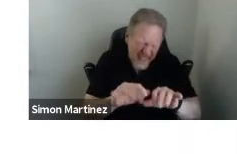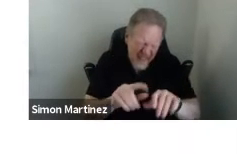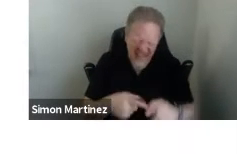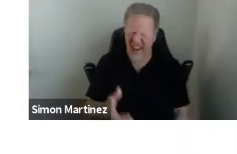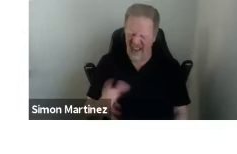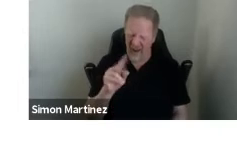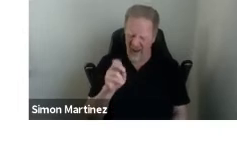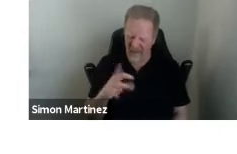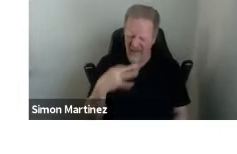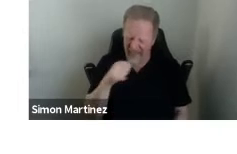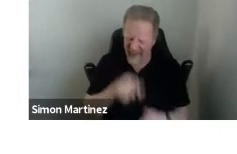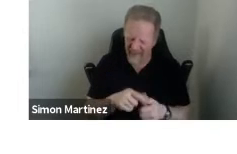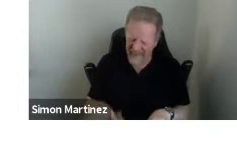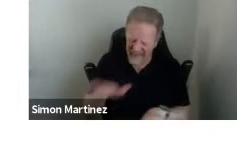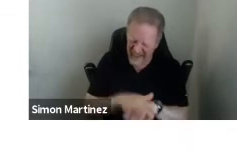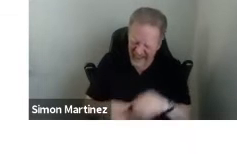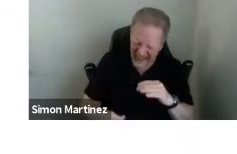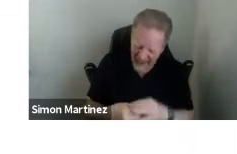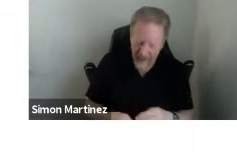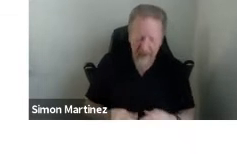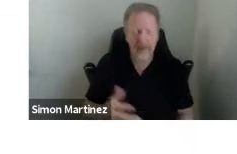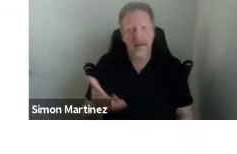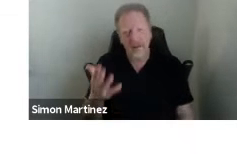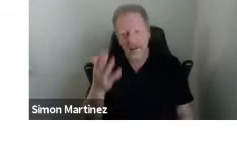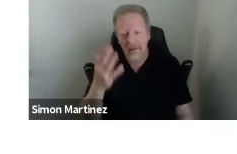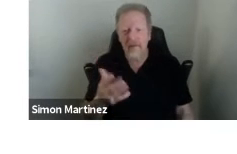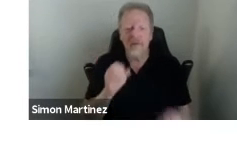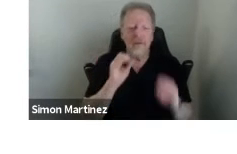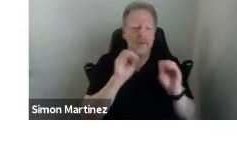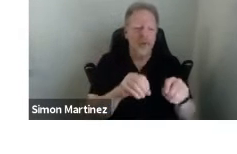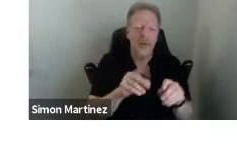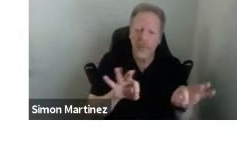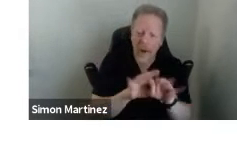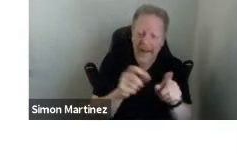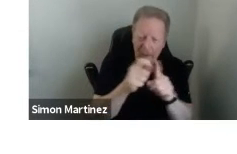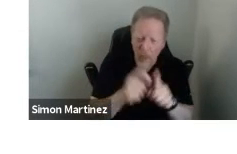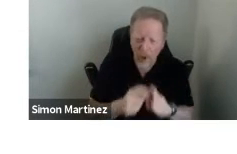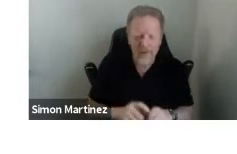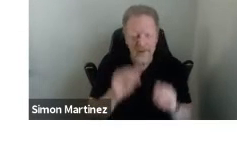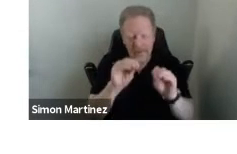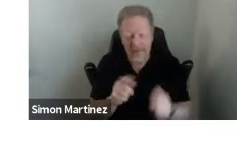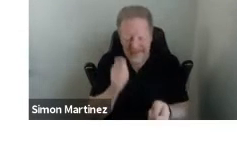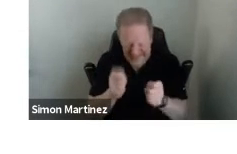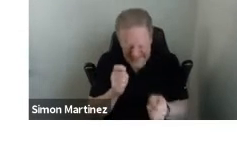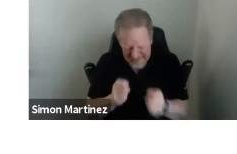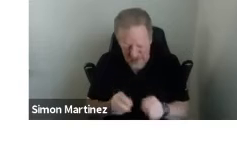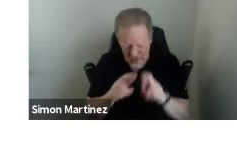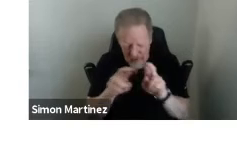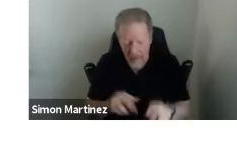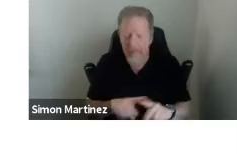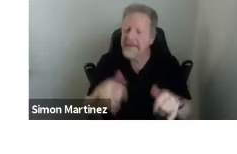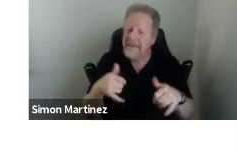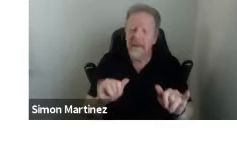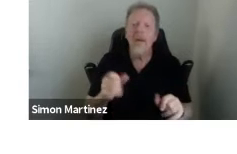filling out the application, and putting the keywords in for your resumes, and tailoring your resume. But still,